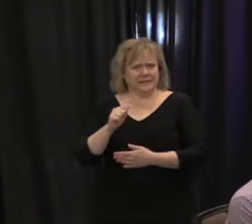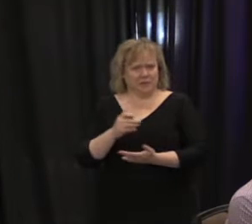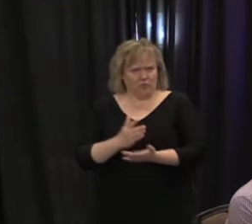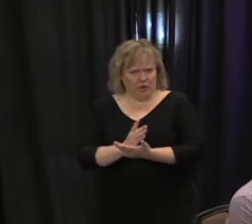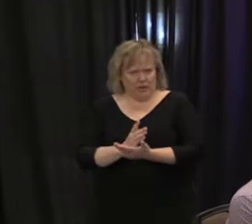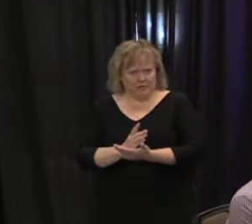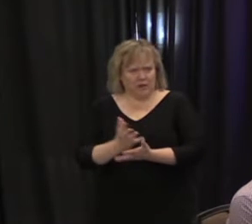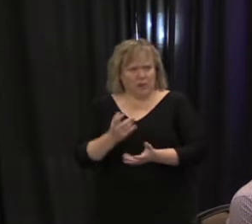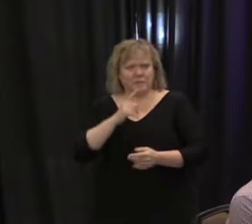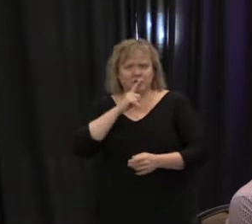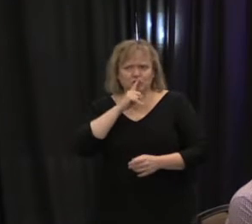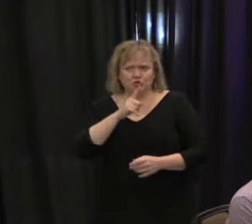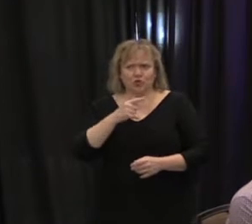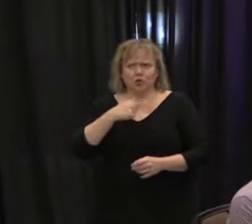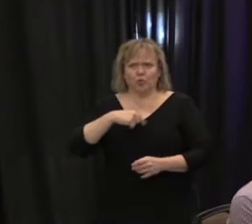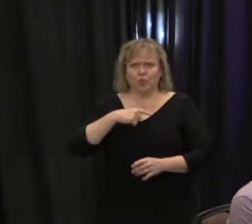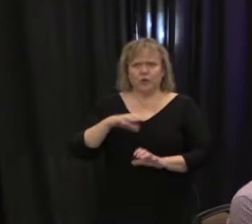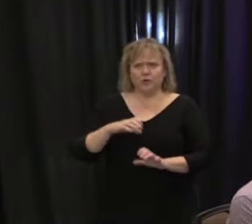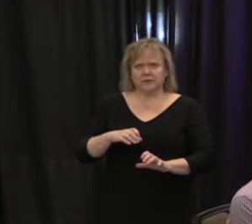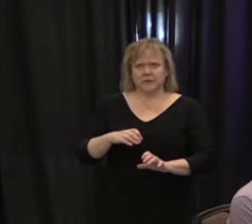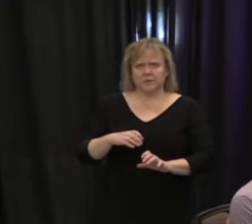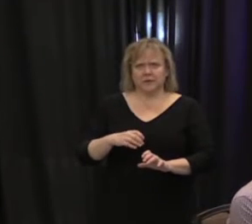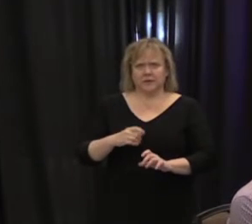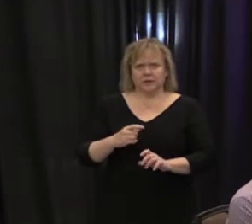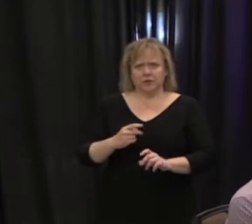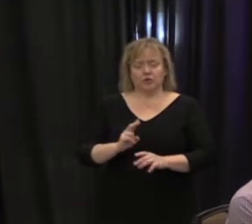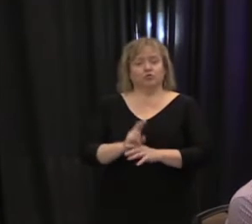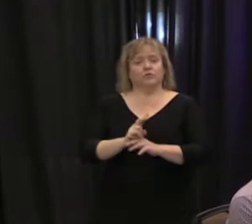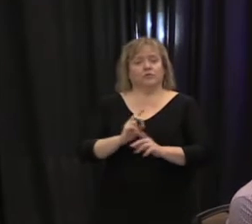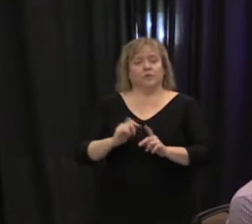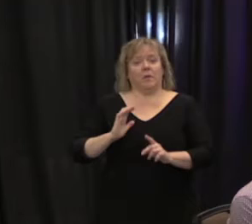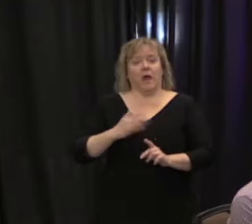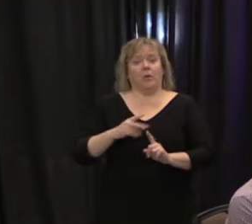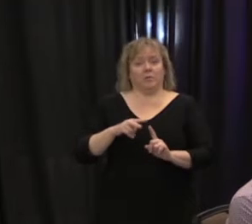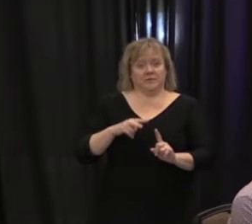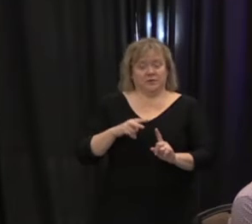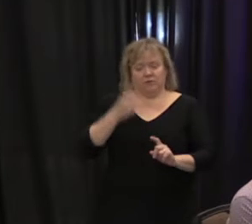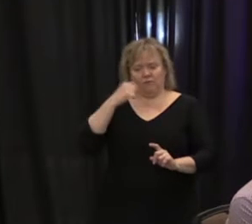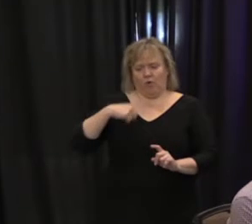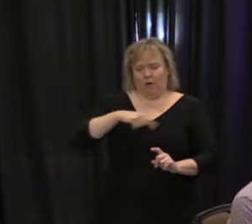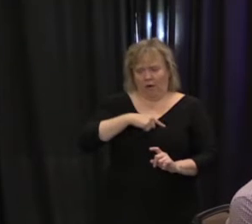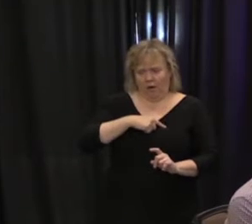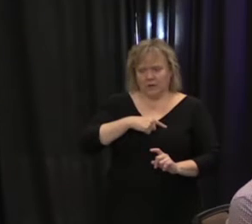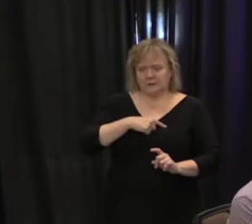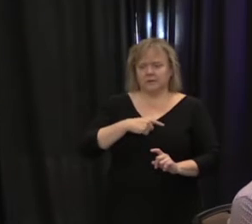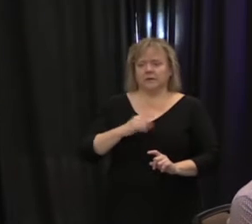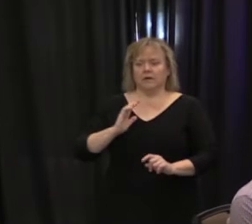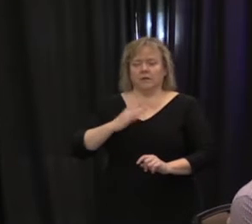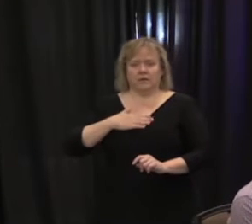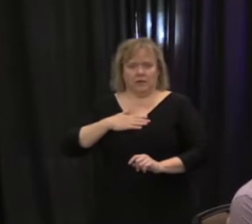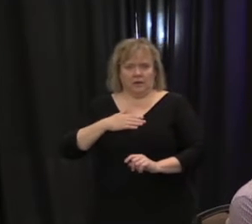the way that feels useful from the position of a suicide prevention organization is in incorporating mental health into the disability justice